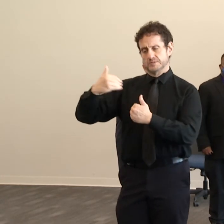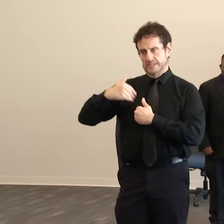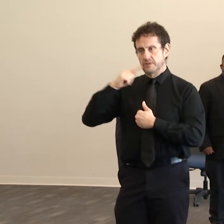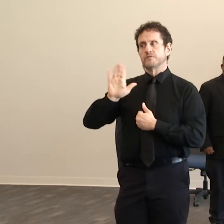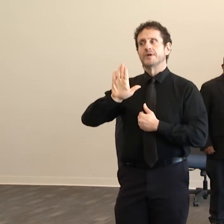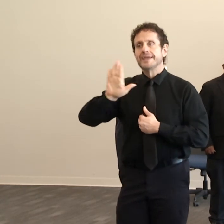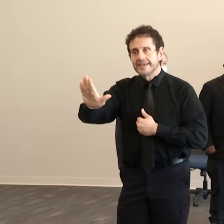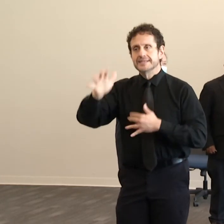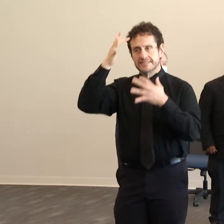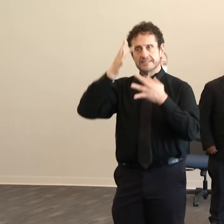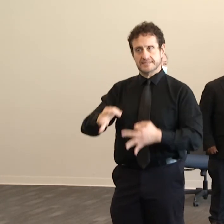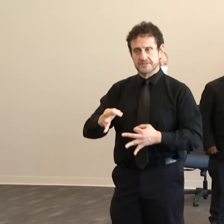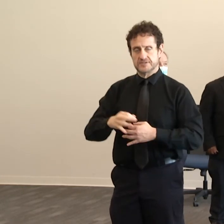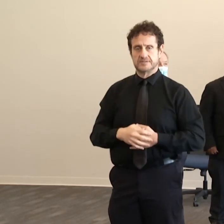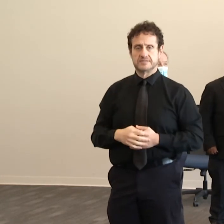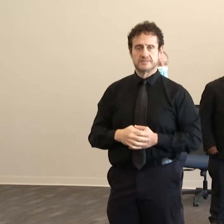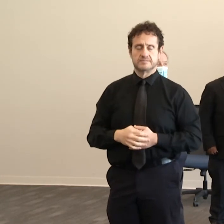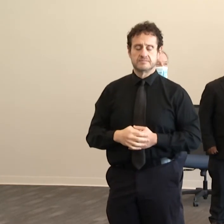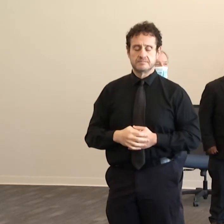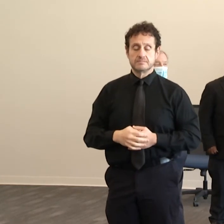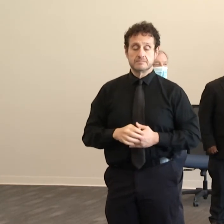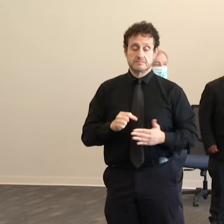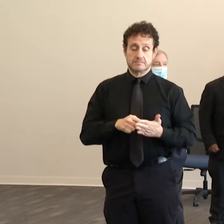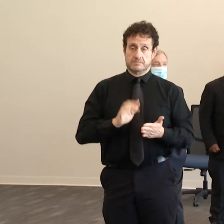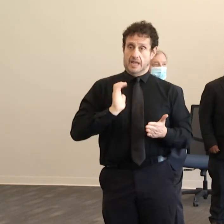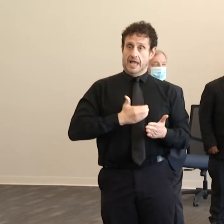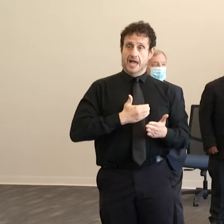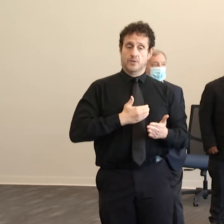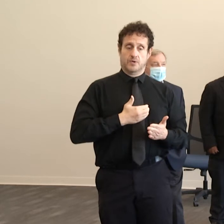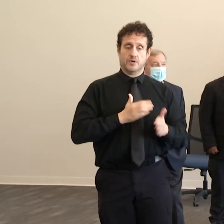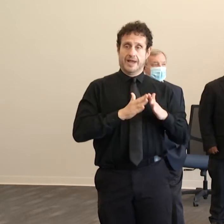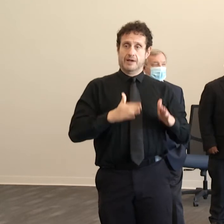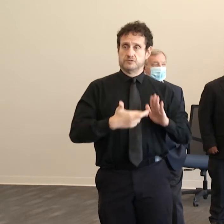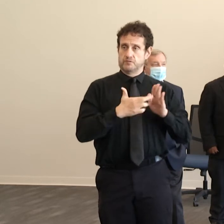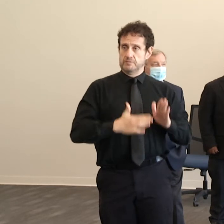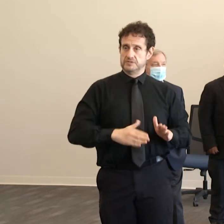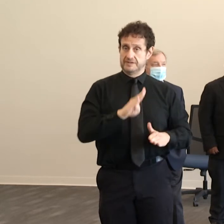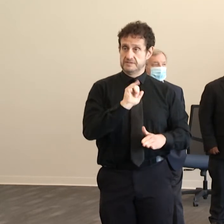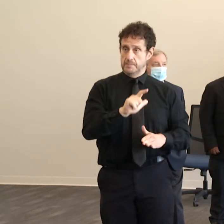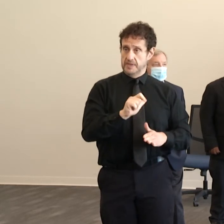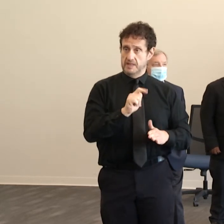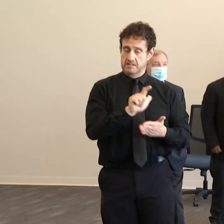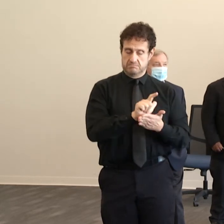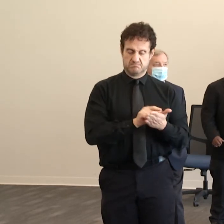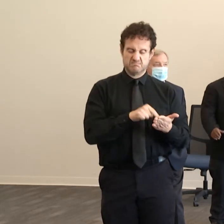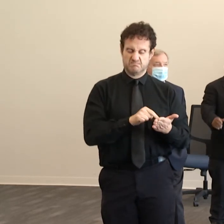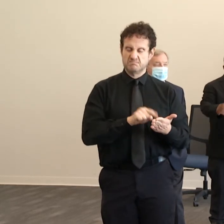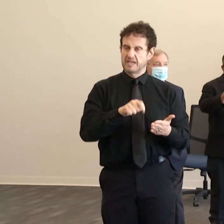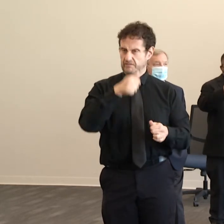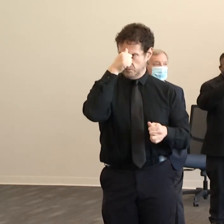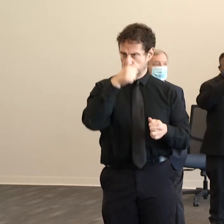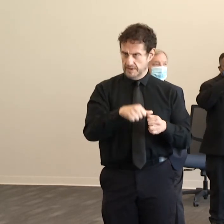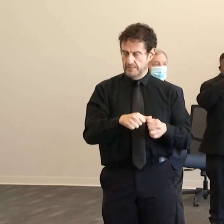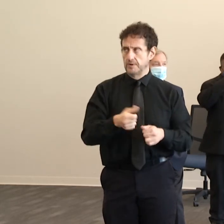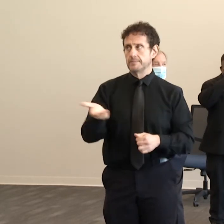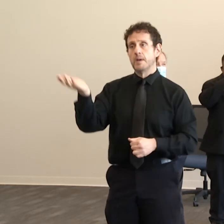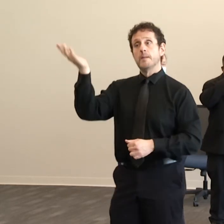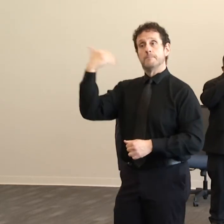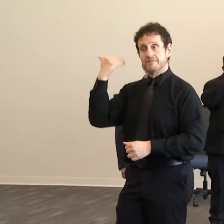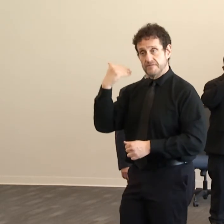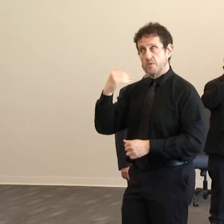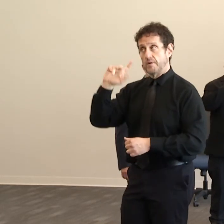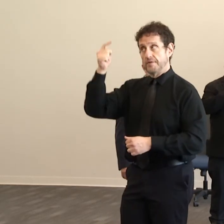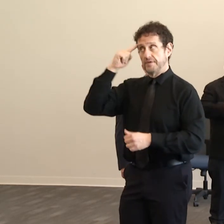With respect to the bill, I think there's a couple things to bear in mind. In the CARES Act, which